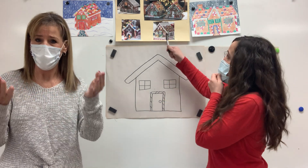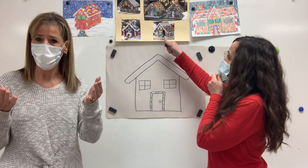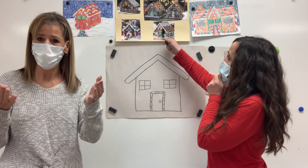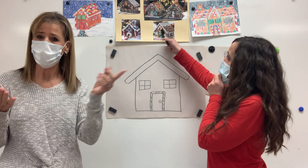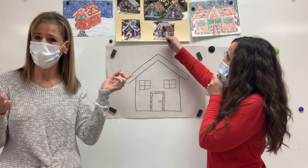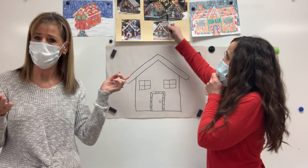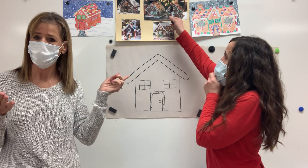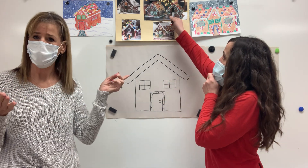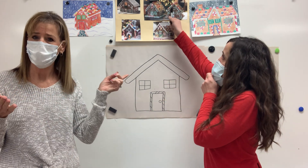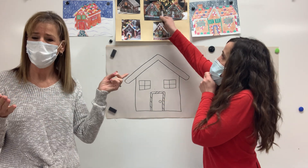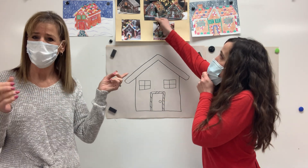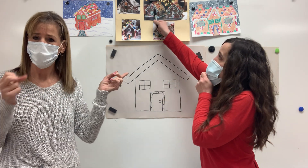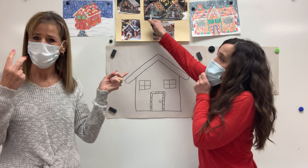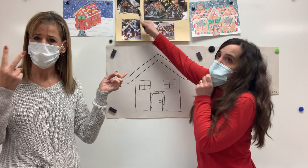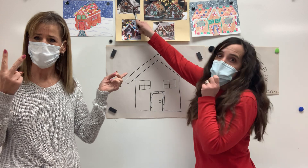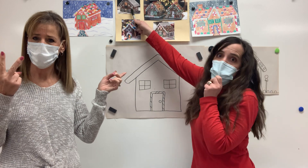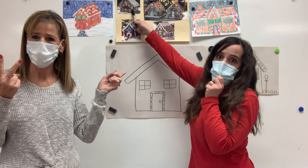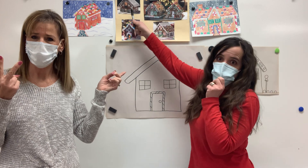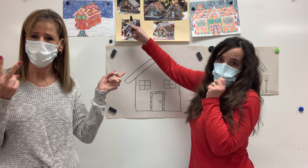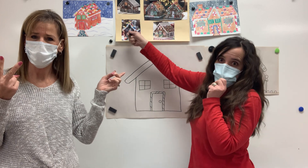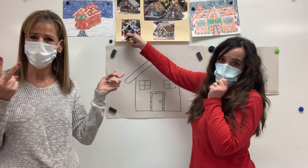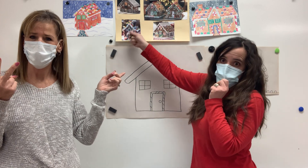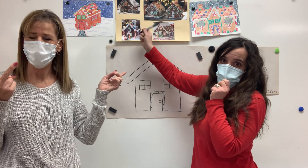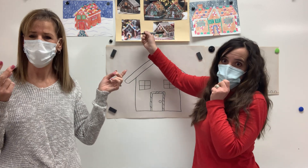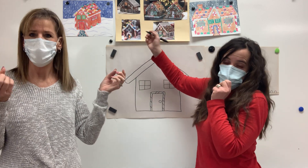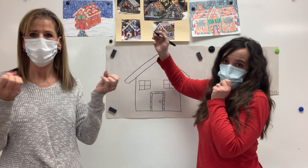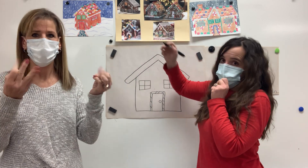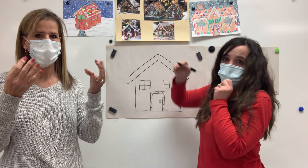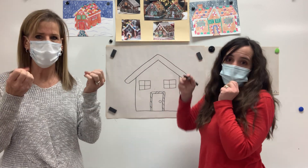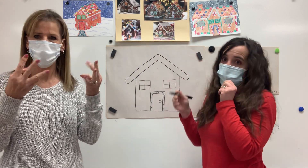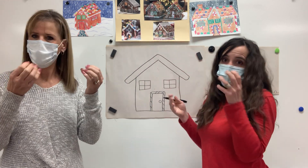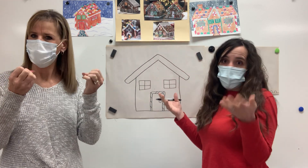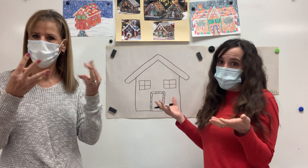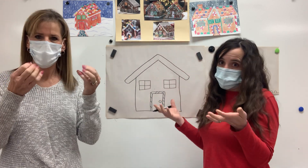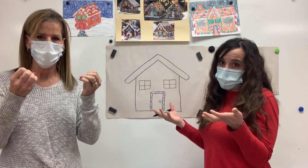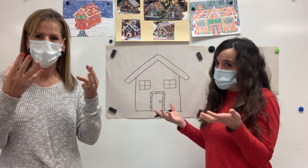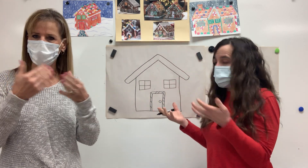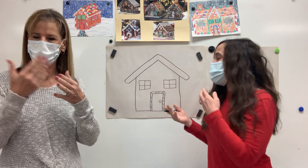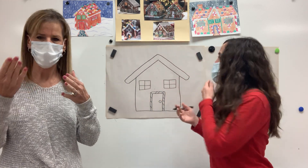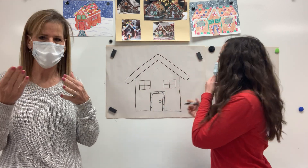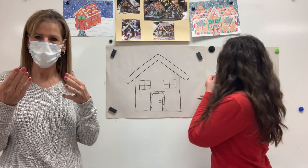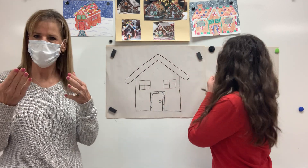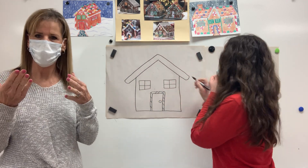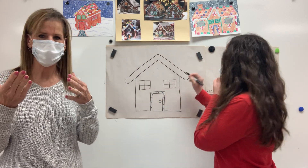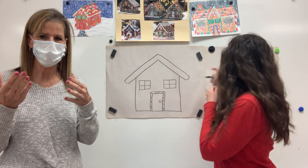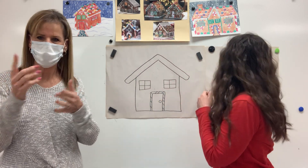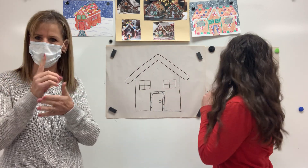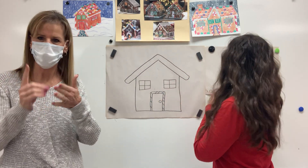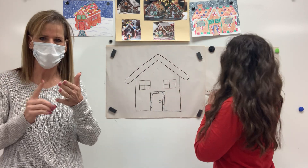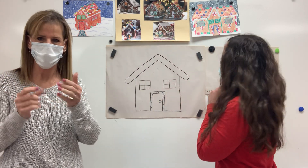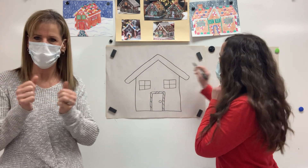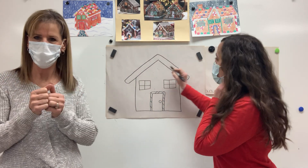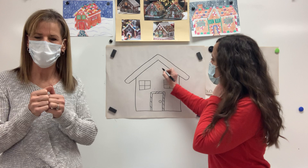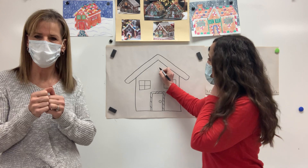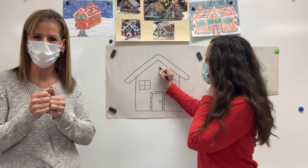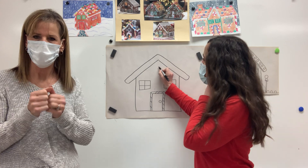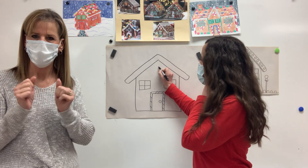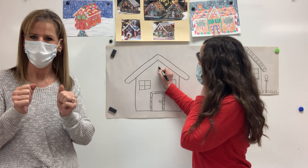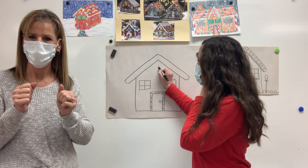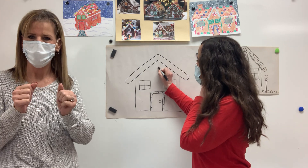can see, they are major decorated, right? There's not a lot of open bare spots. So if you wanted to, you could make a candy right